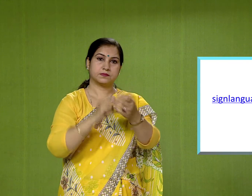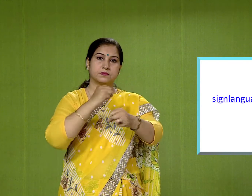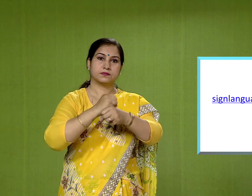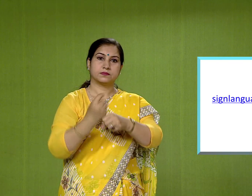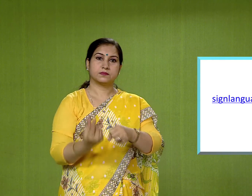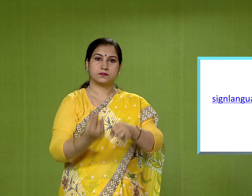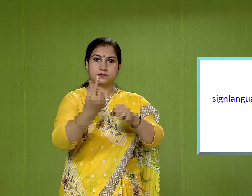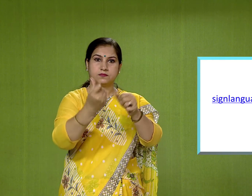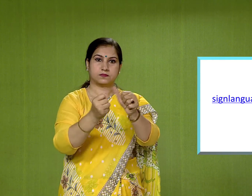signlanguage@nios.ac.in.